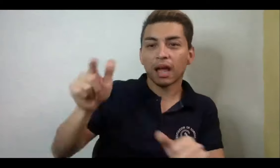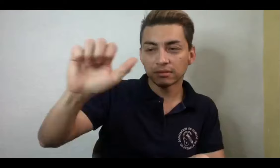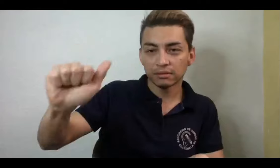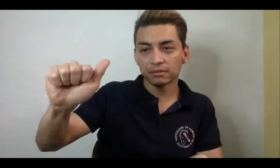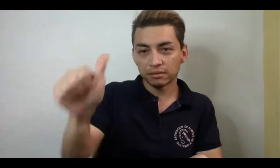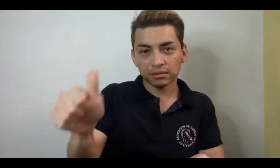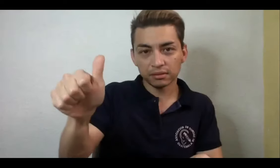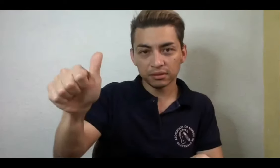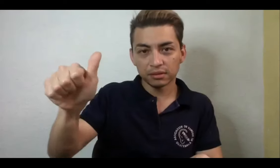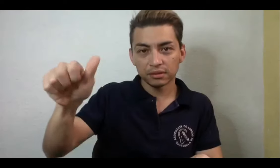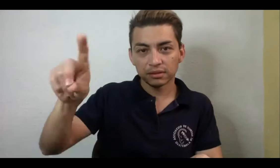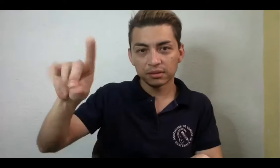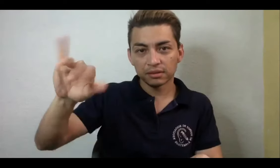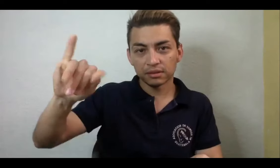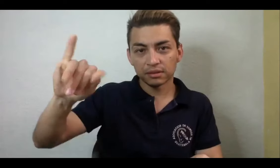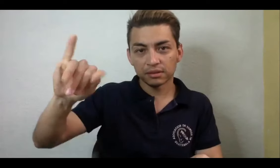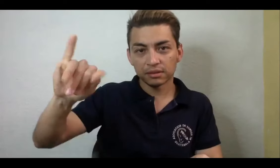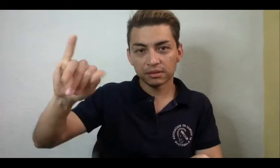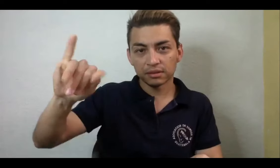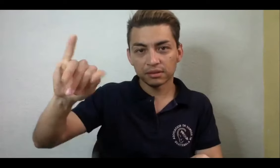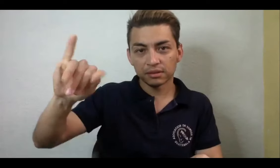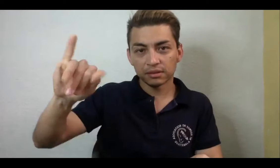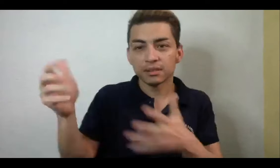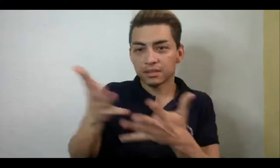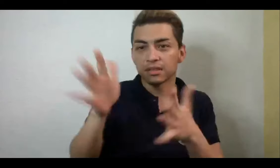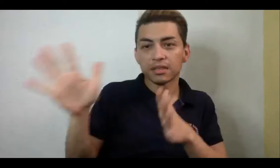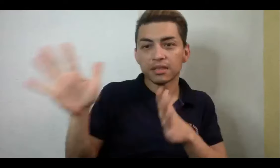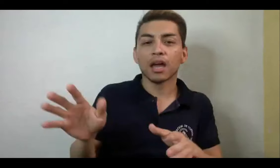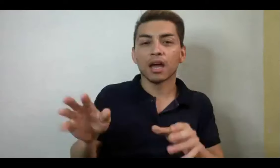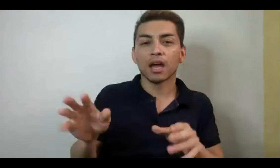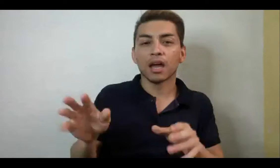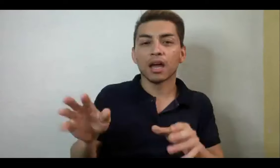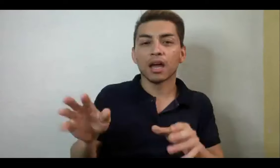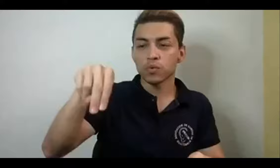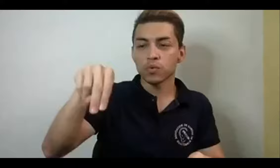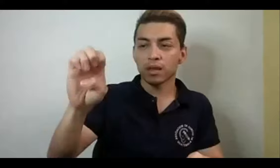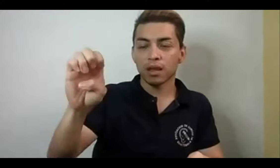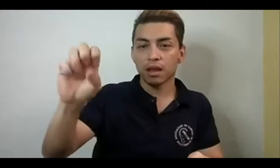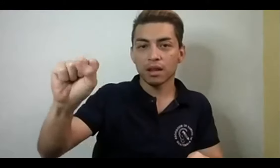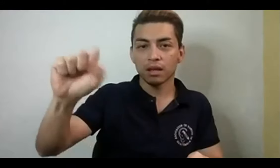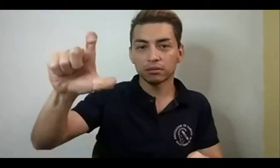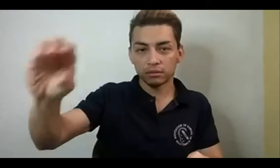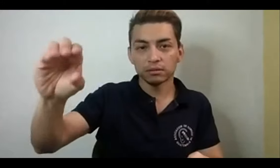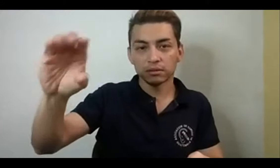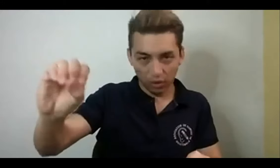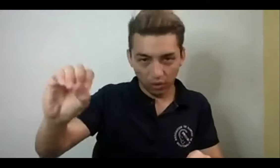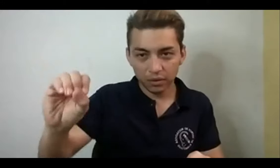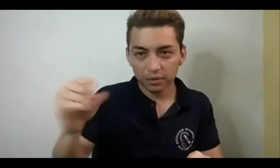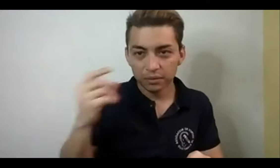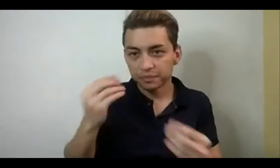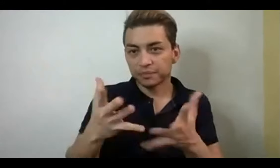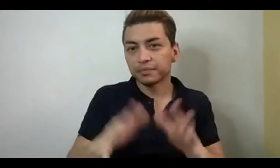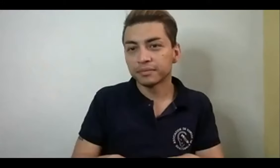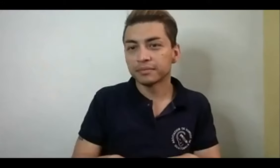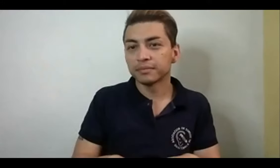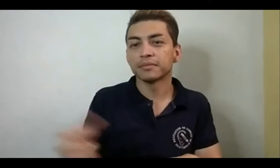Representative of UNESCO Cluster Office for the Caribbean. Sadia, over to you. Thank you very much, Claudia. Thank